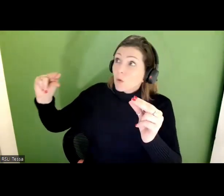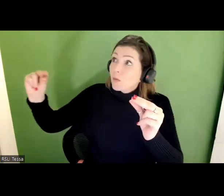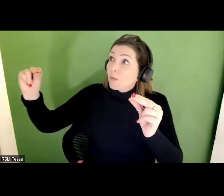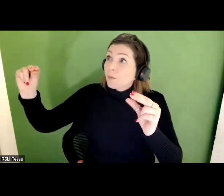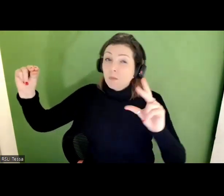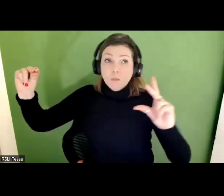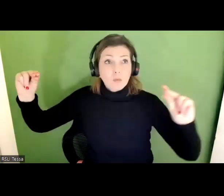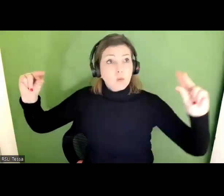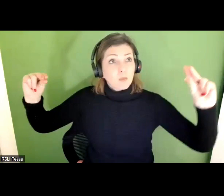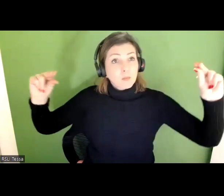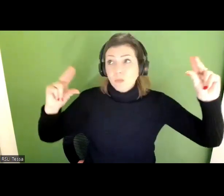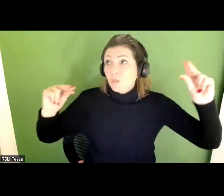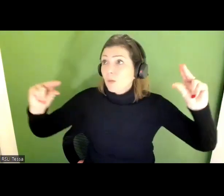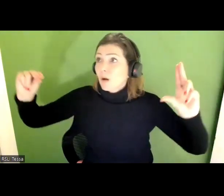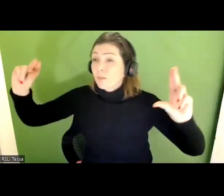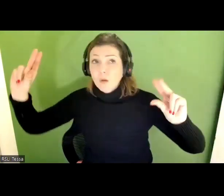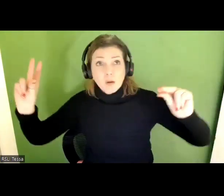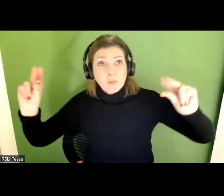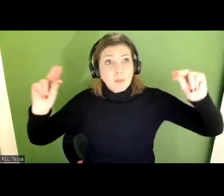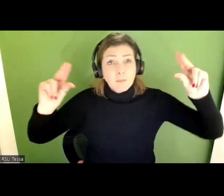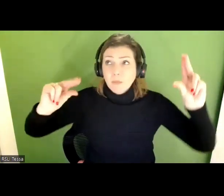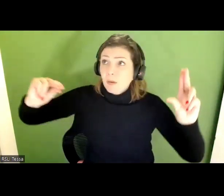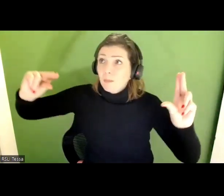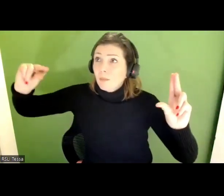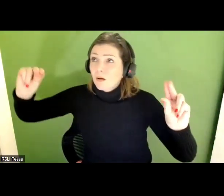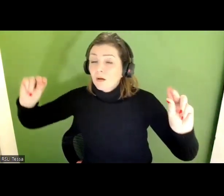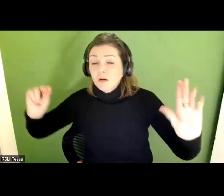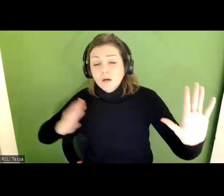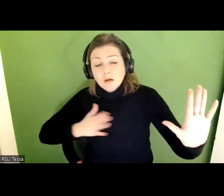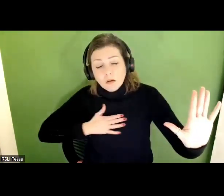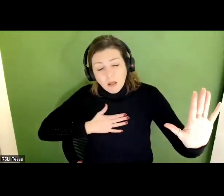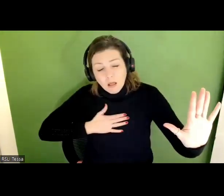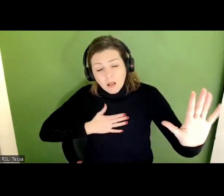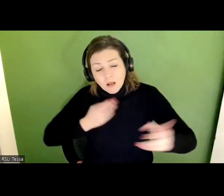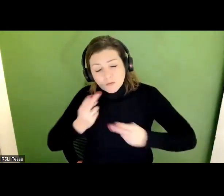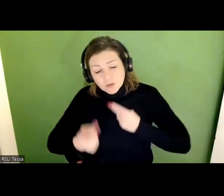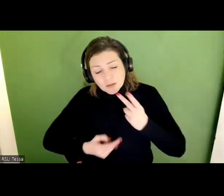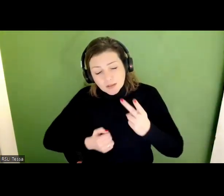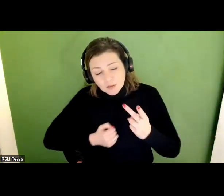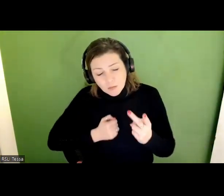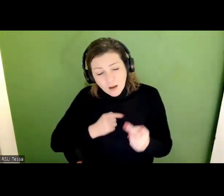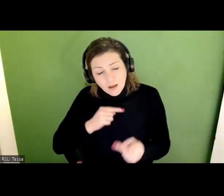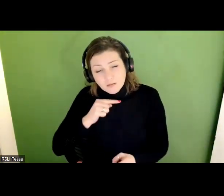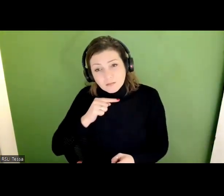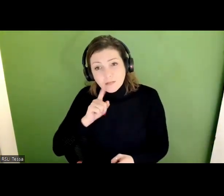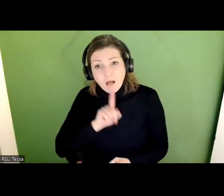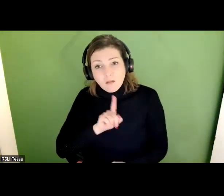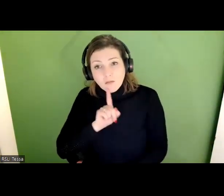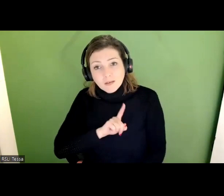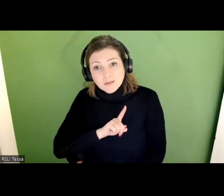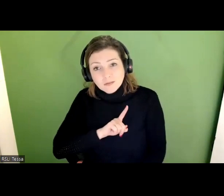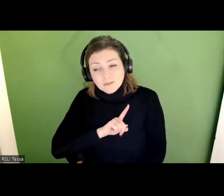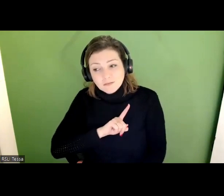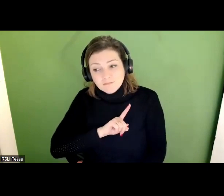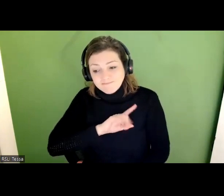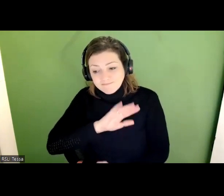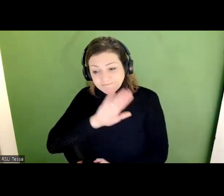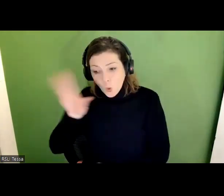gospel. The kind of song I would love to sing to my girlfriend, Mariam, left back